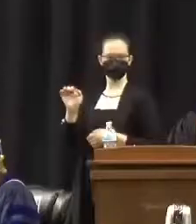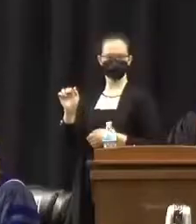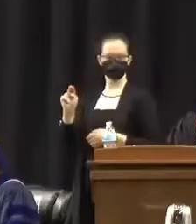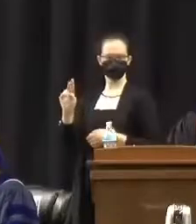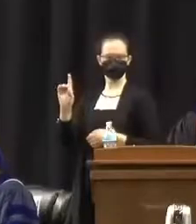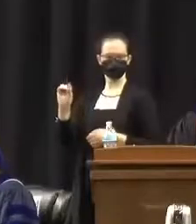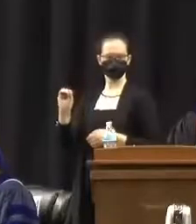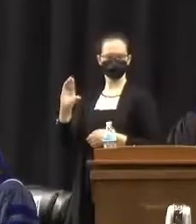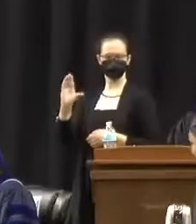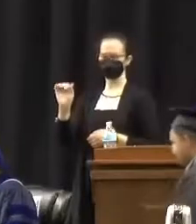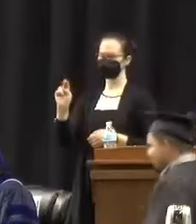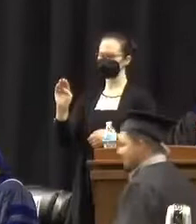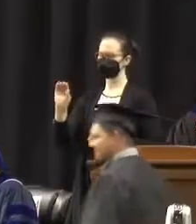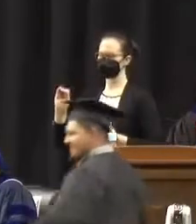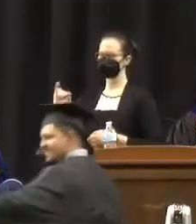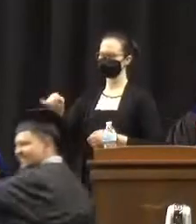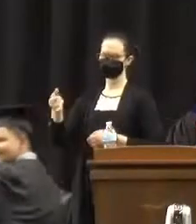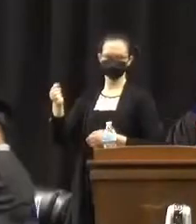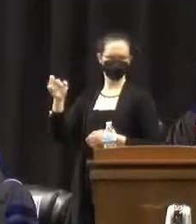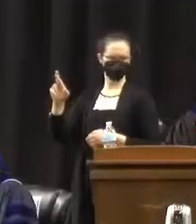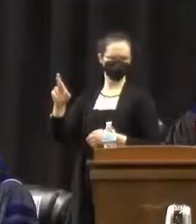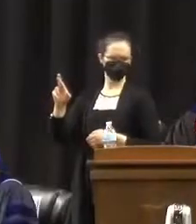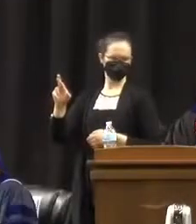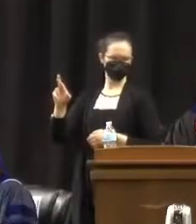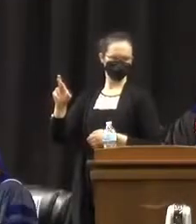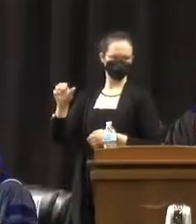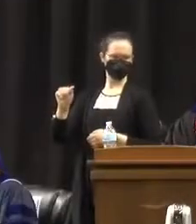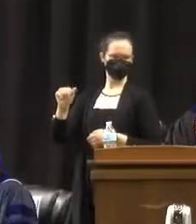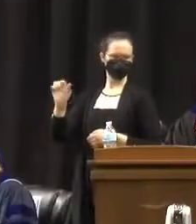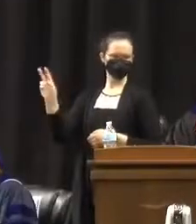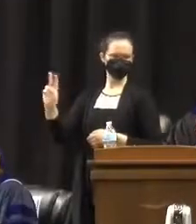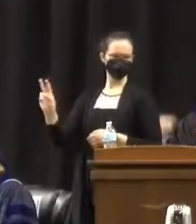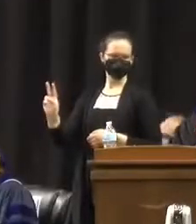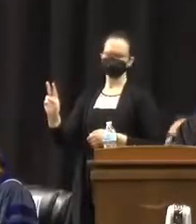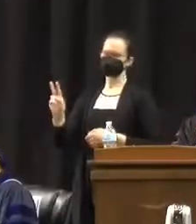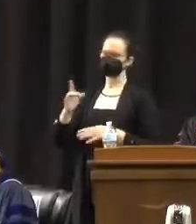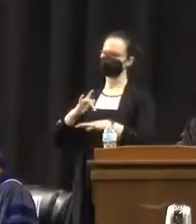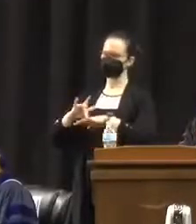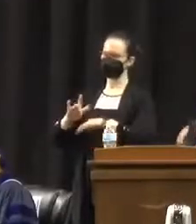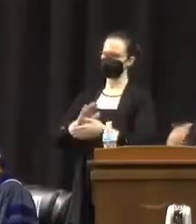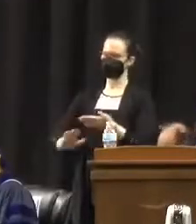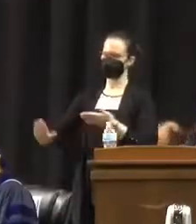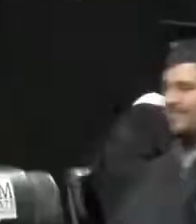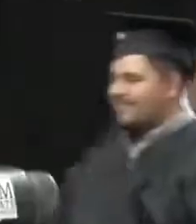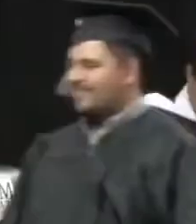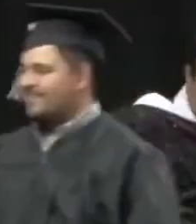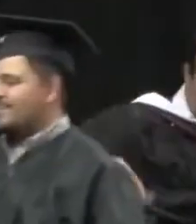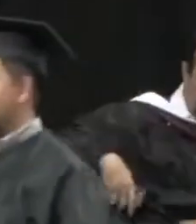Armando Cano Jr., Alta Vista Early College High School.